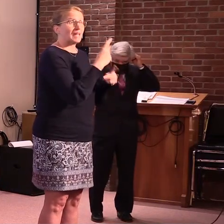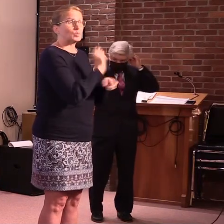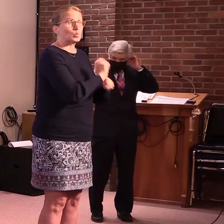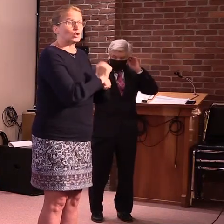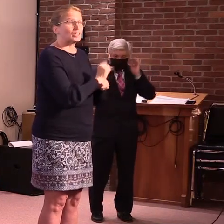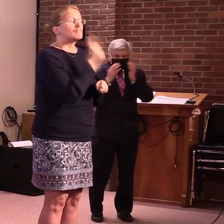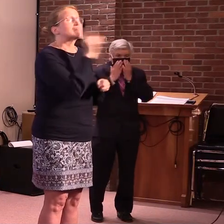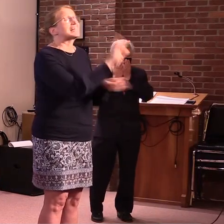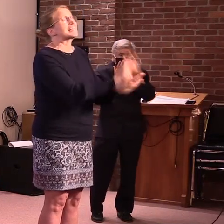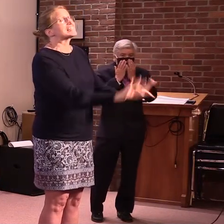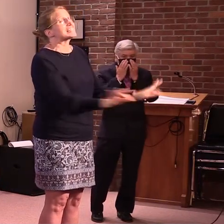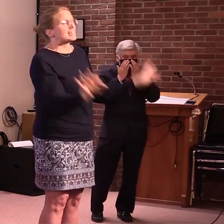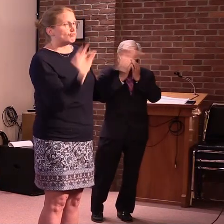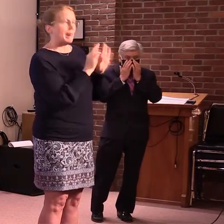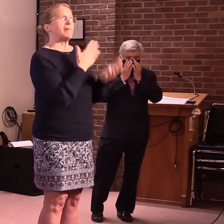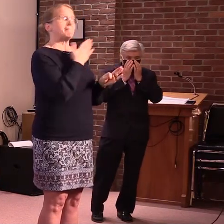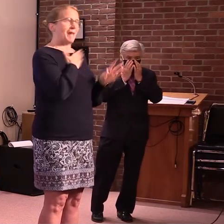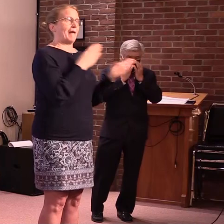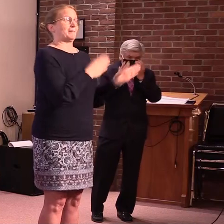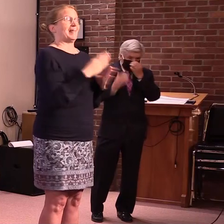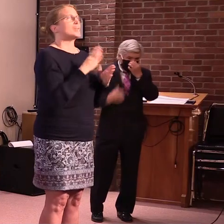in its entirety, by the way.